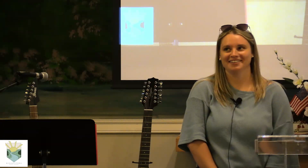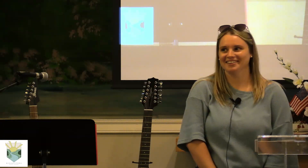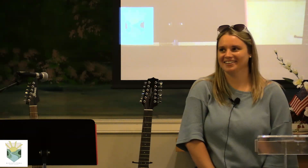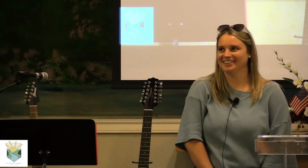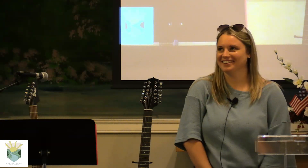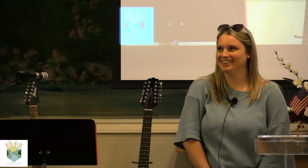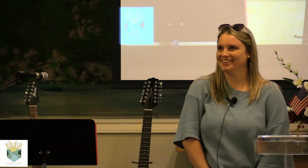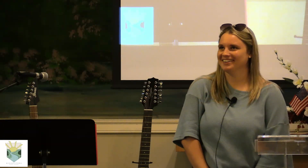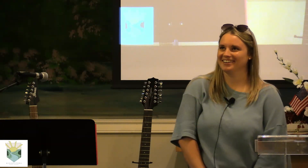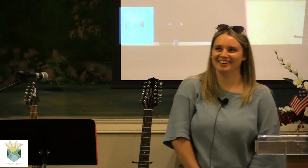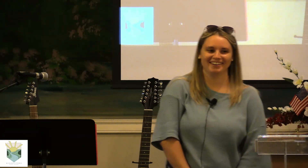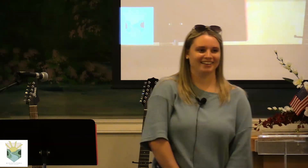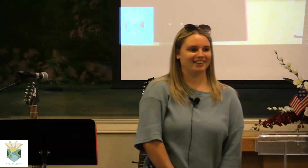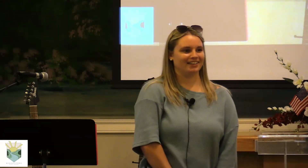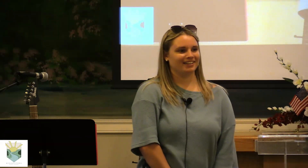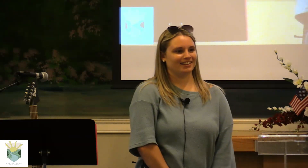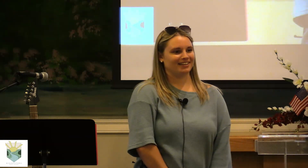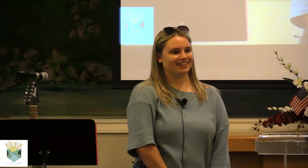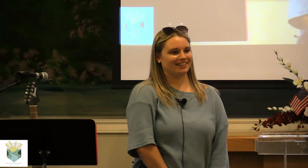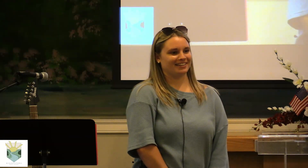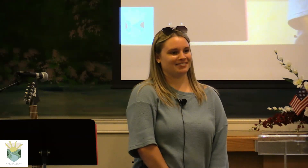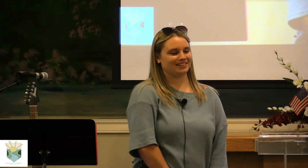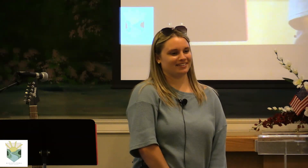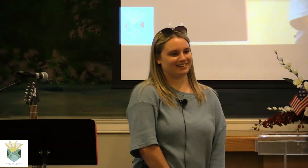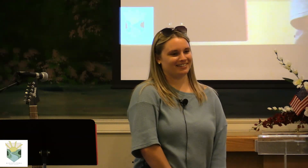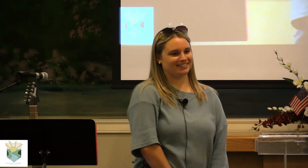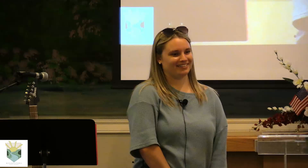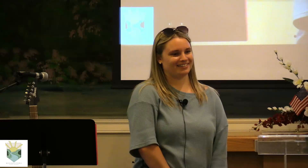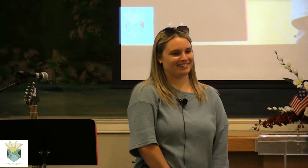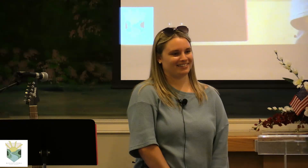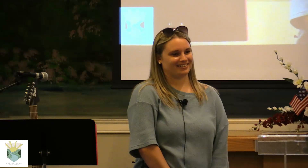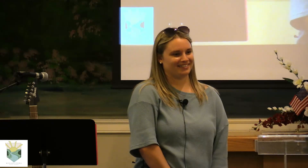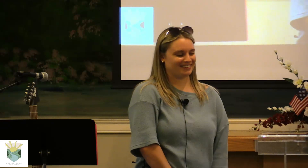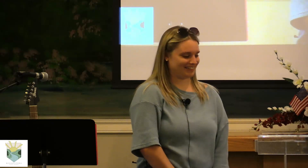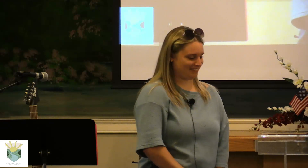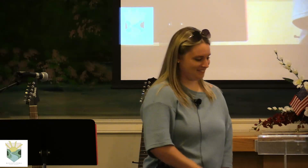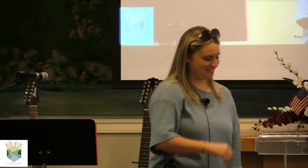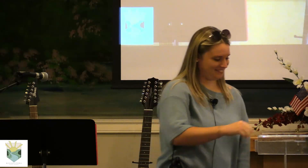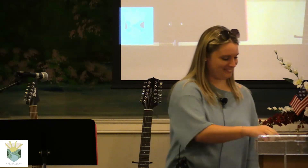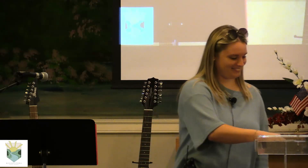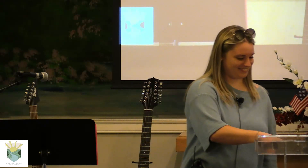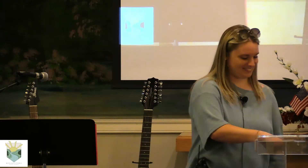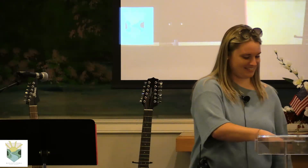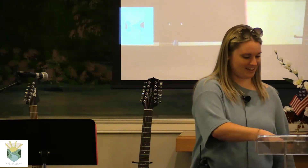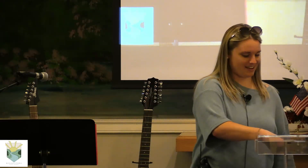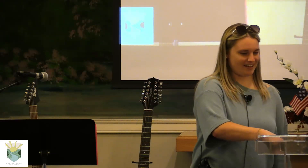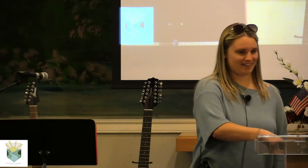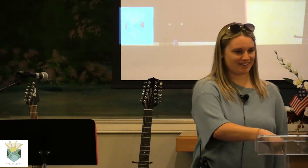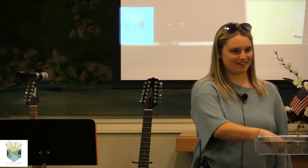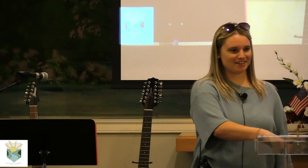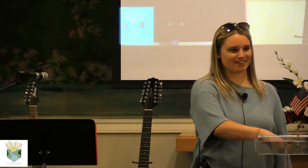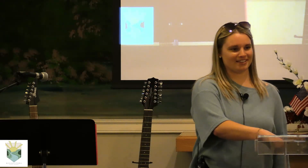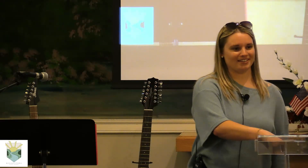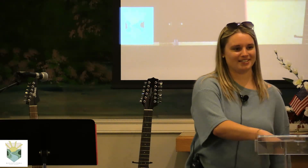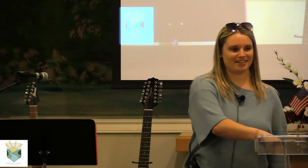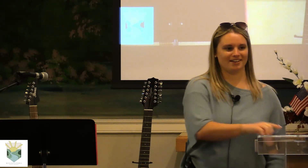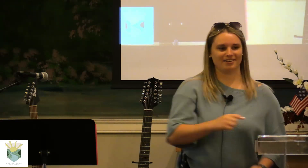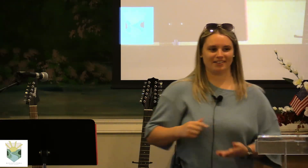That's what you. Okay, that's fine. I understand. Okay. Okay, it's fine. Okay, cook. So you'll have